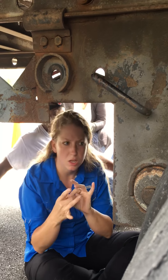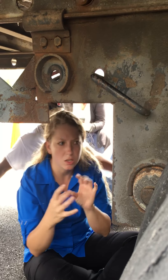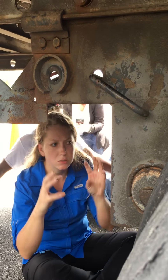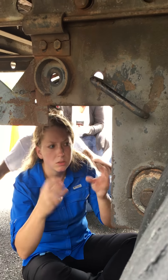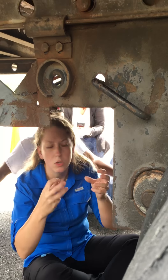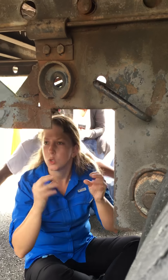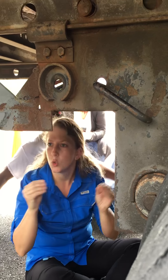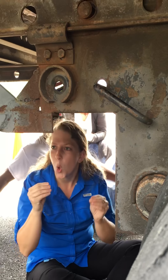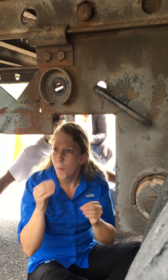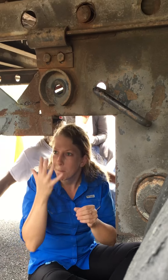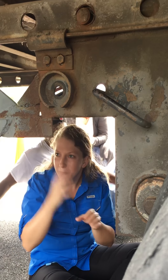like that.